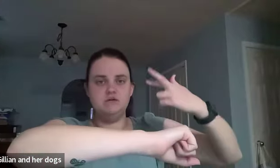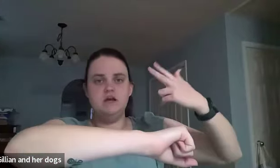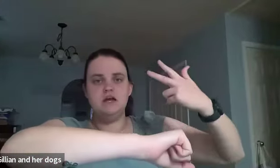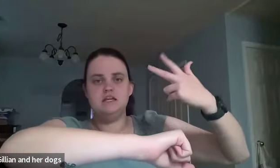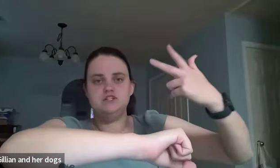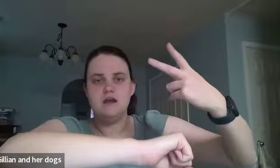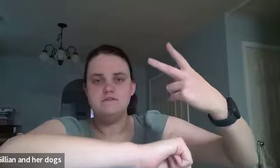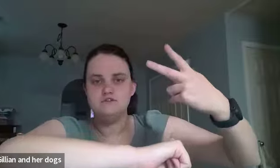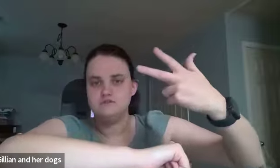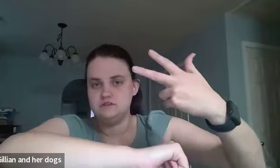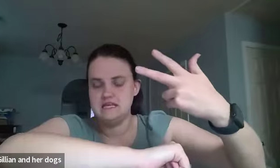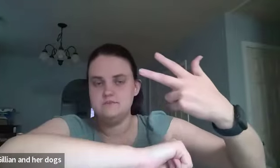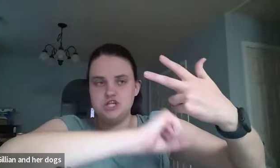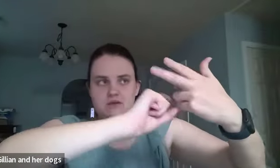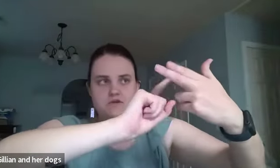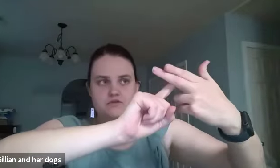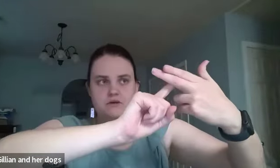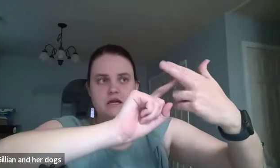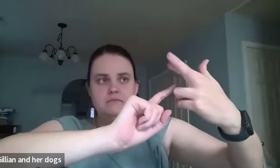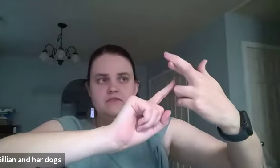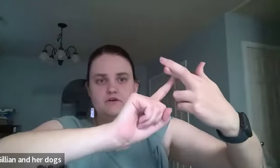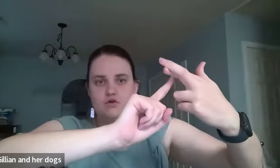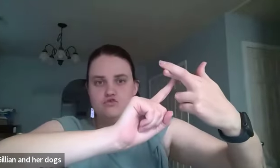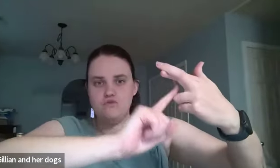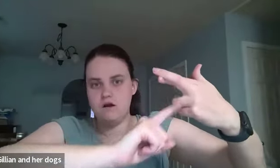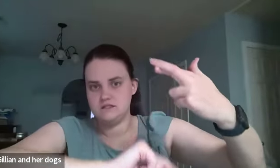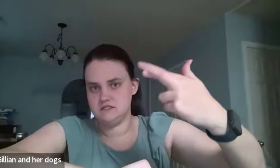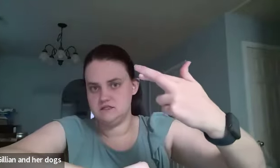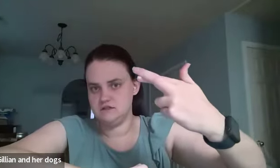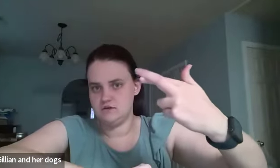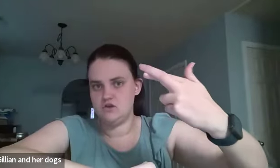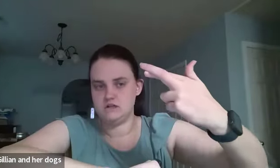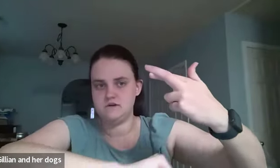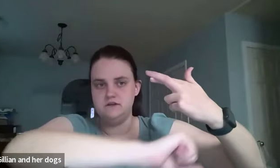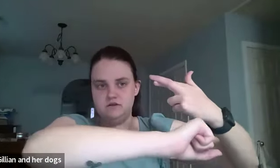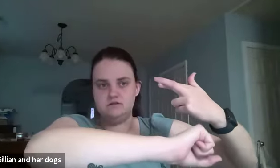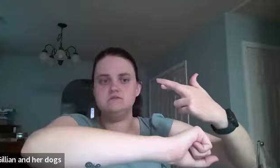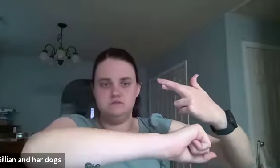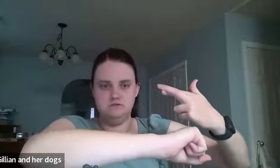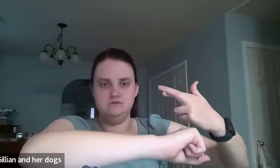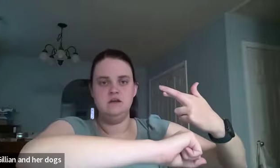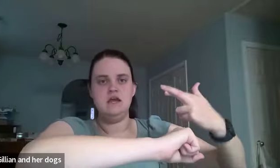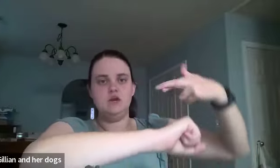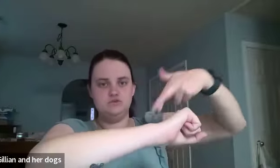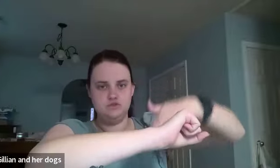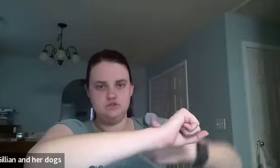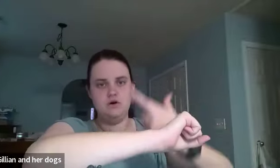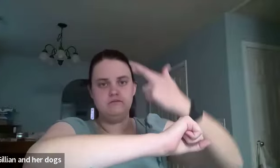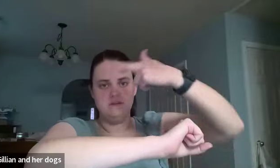do, is you have your same shape, the three, but they're now crossed. So I cross my fingers and go